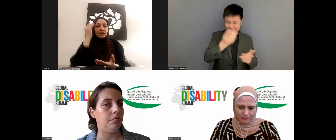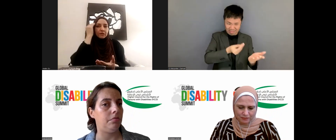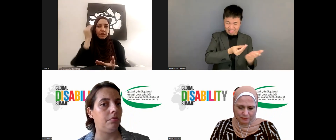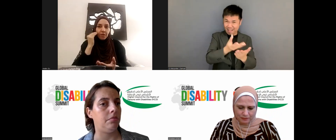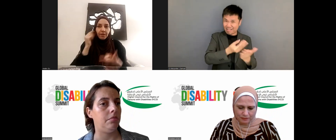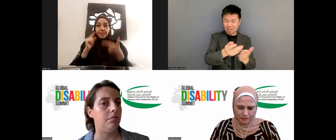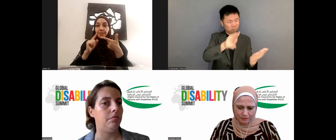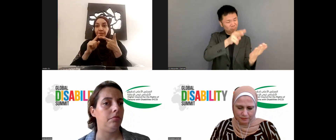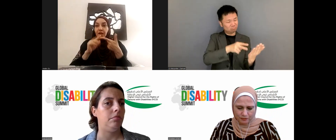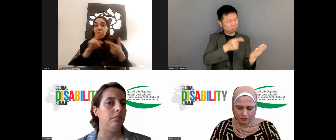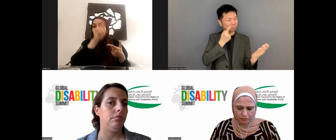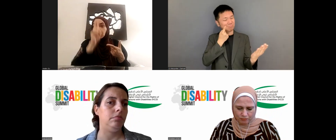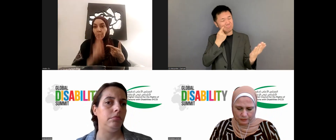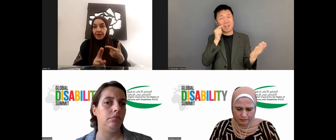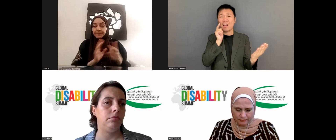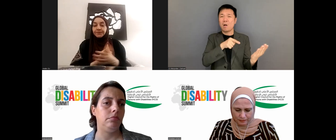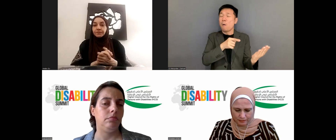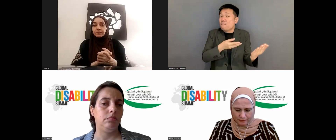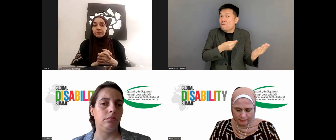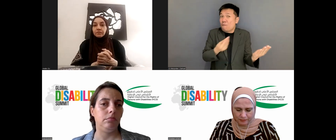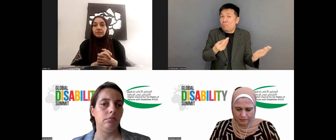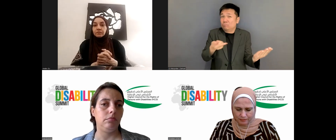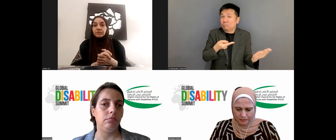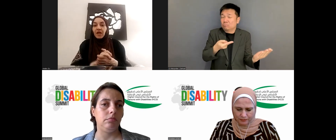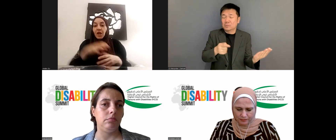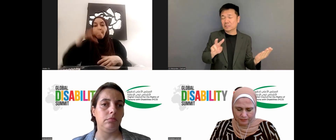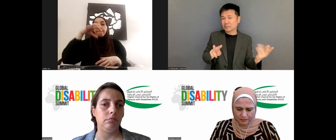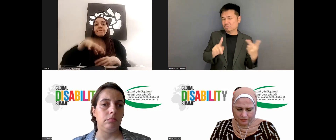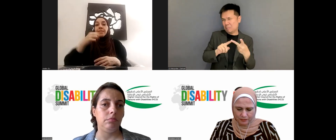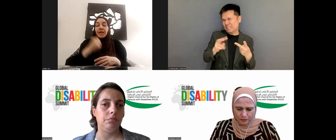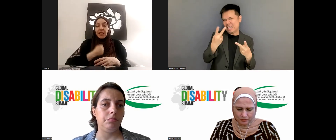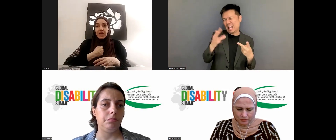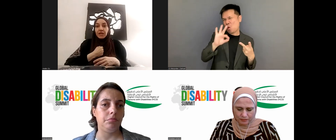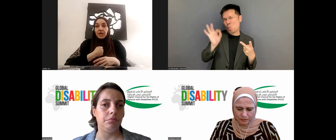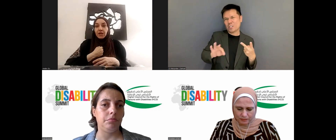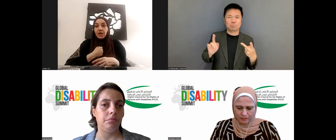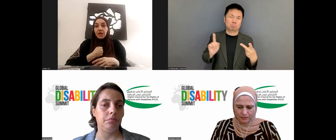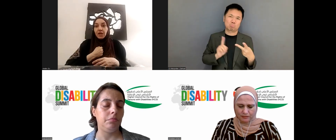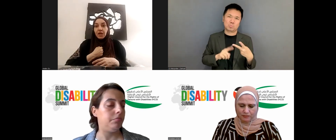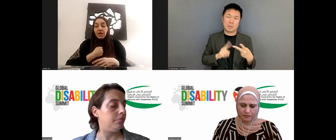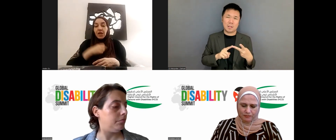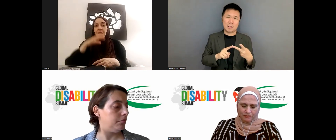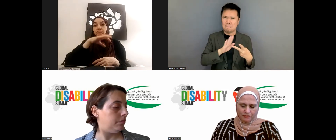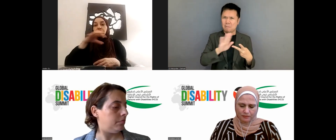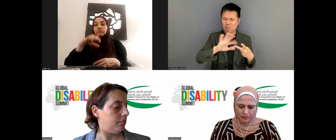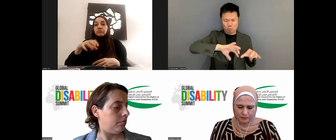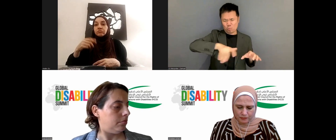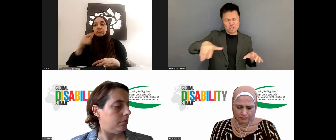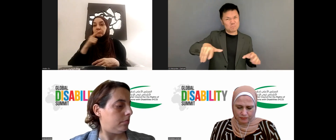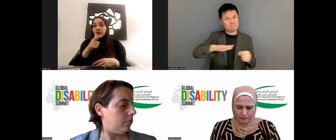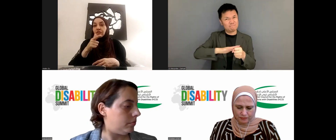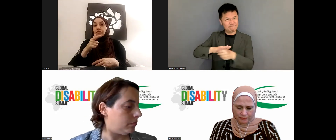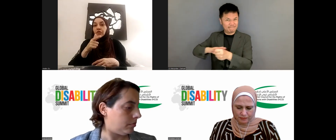data pertinent to their employment. The second question is pertinent to our own region. I don't know how